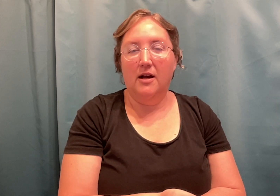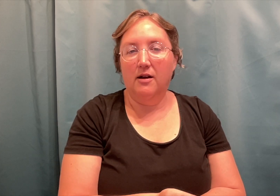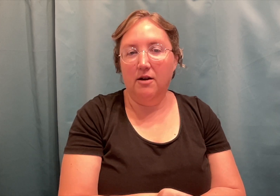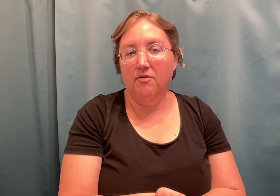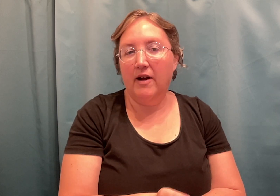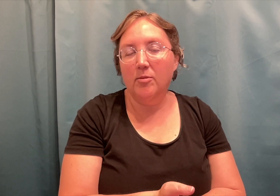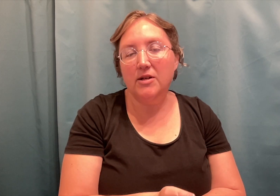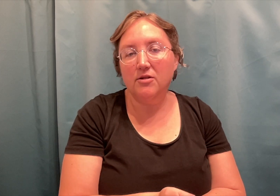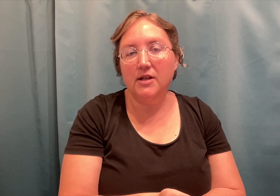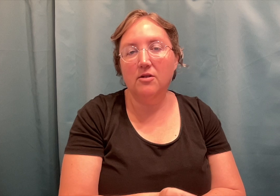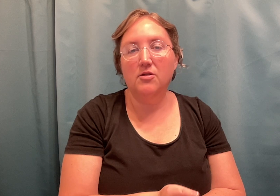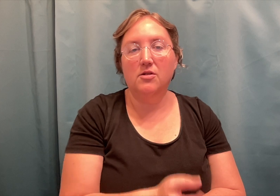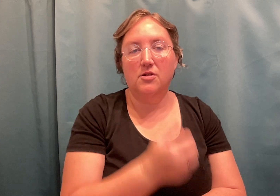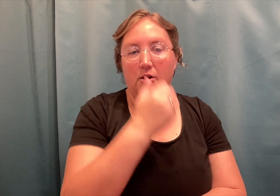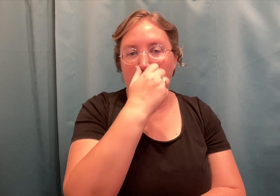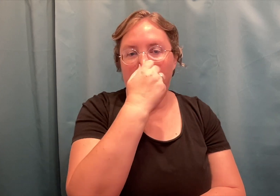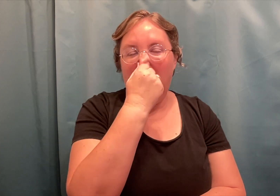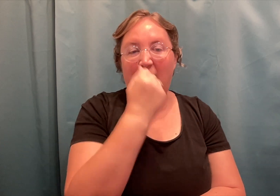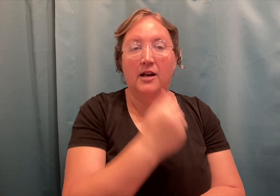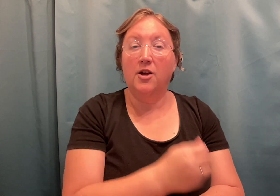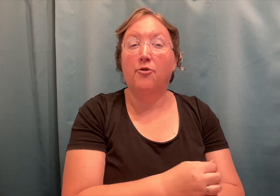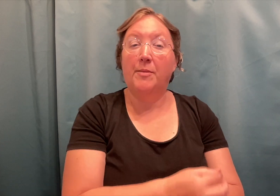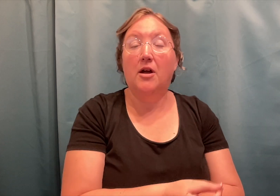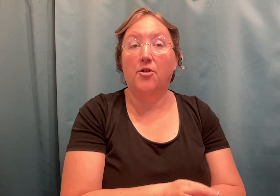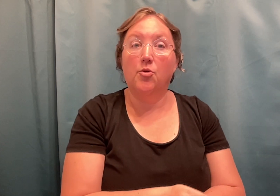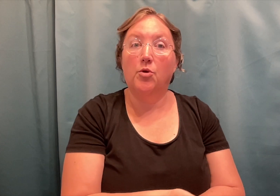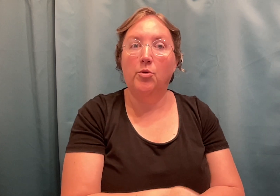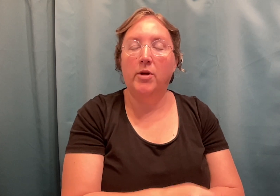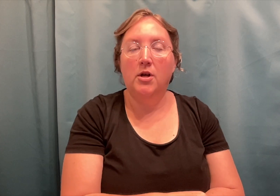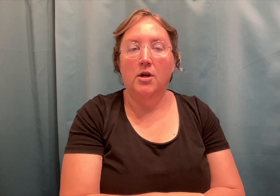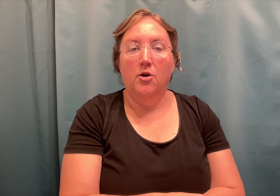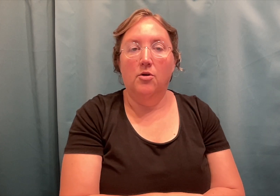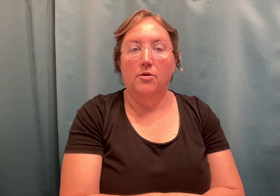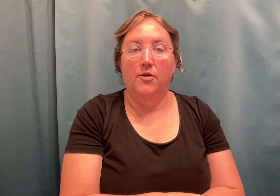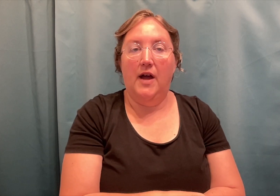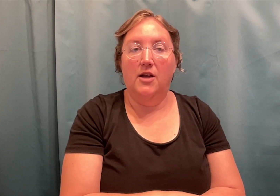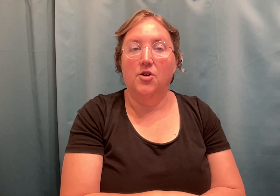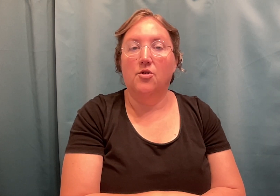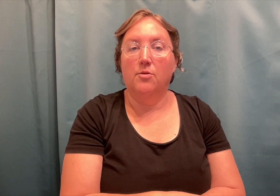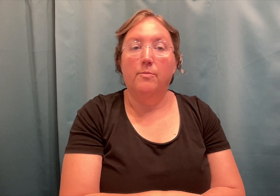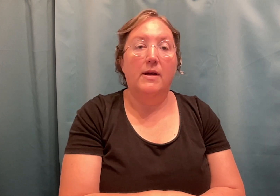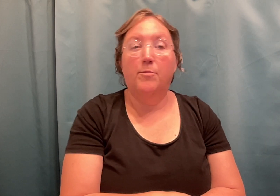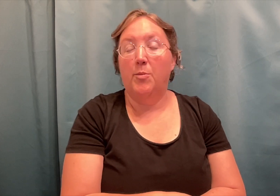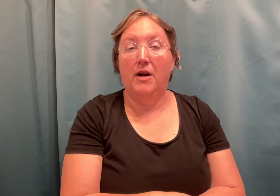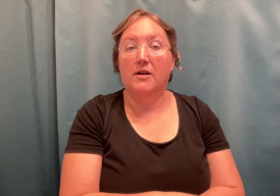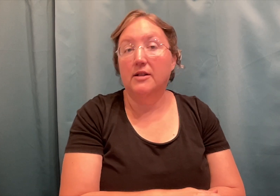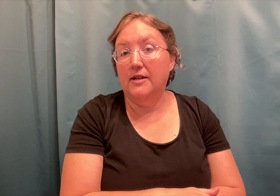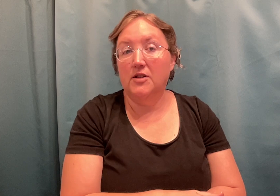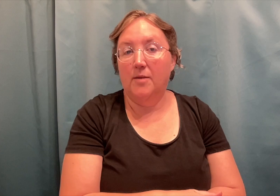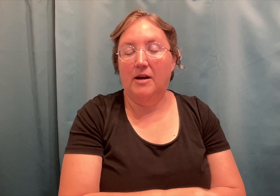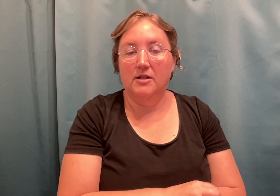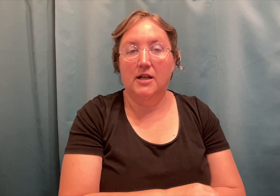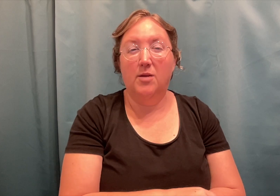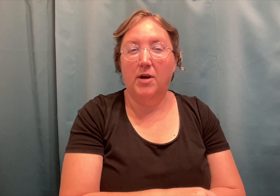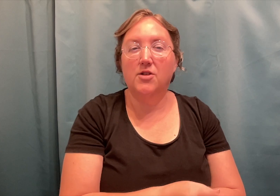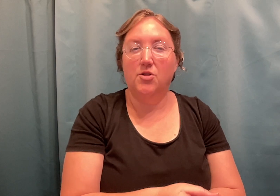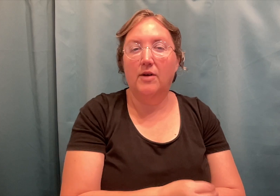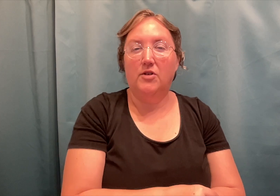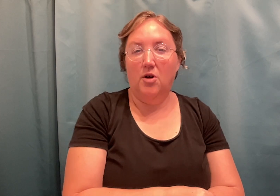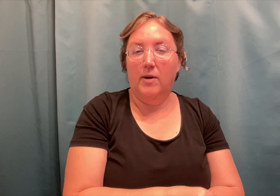hear environmental sounds, so they can't hear from the other room that you're preparing to leave to come out to say goodbye, so you have to go in